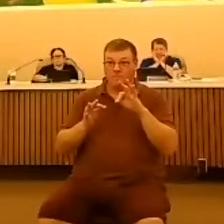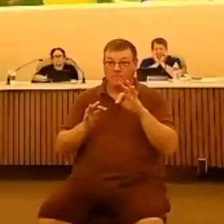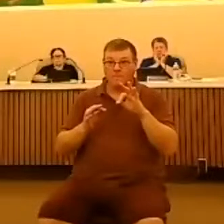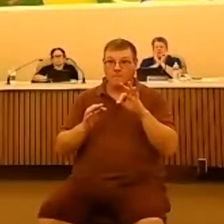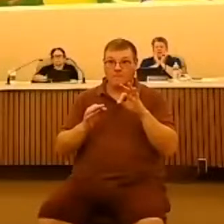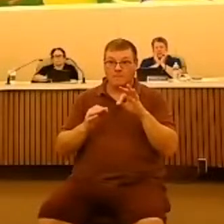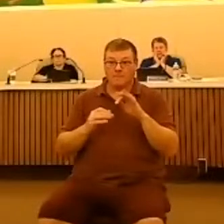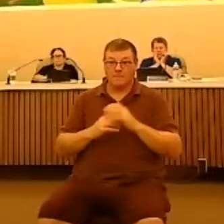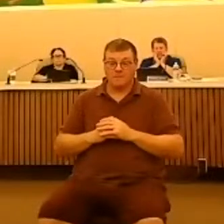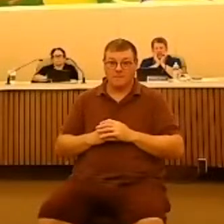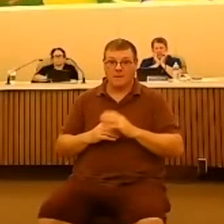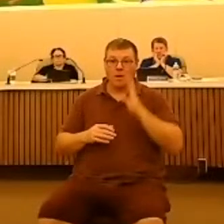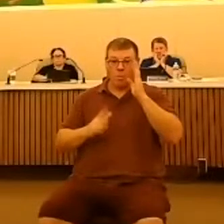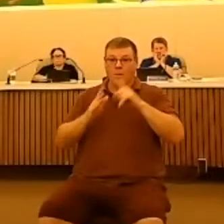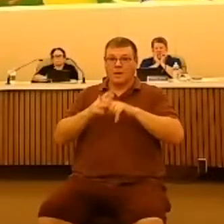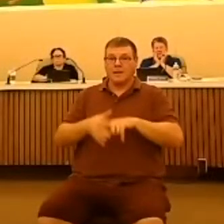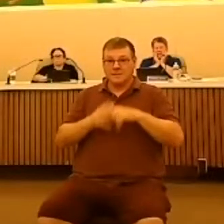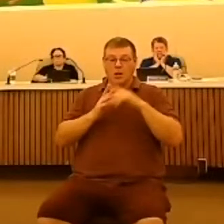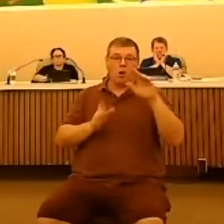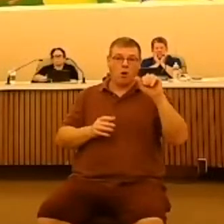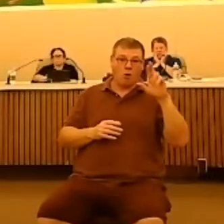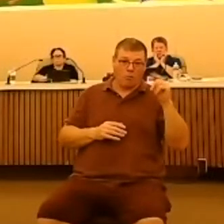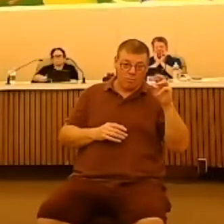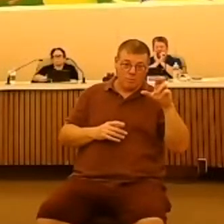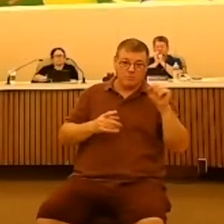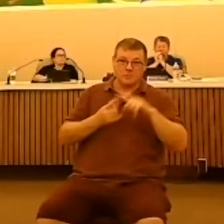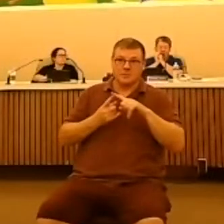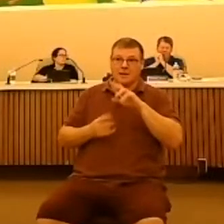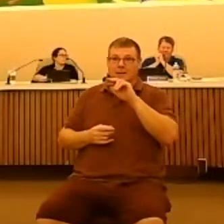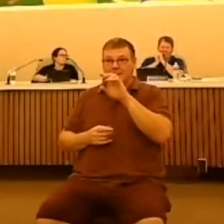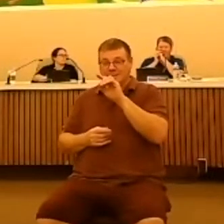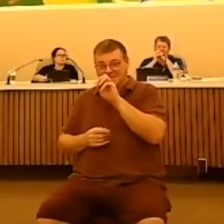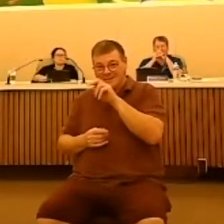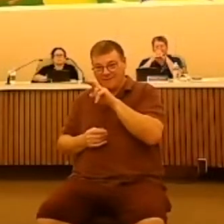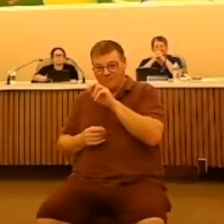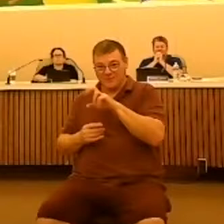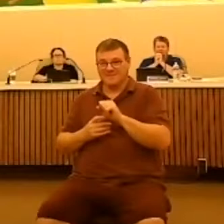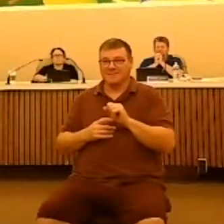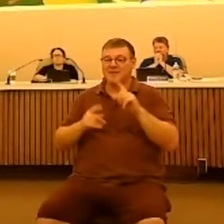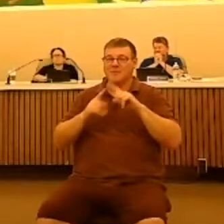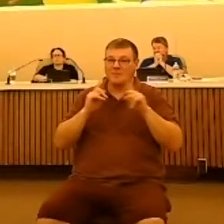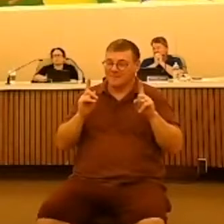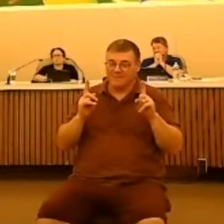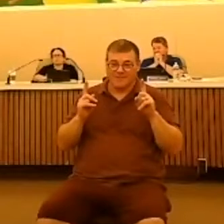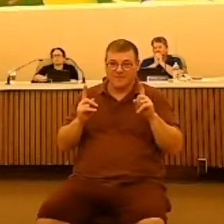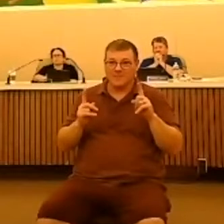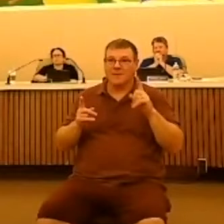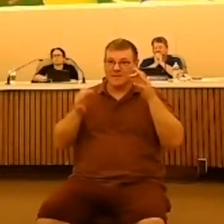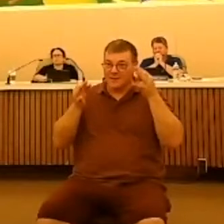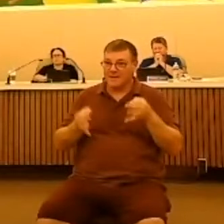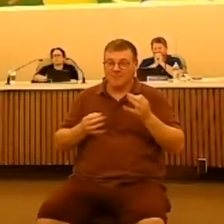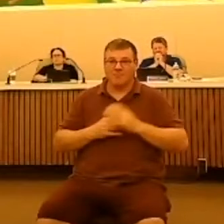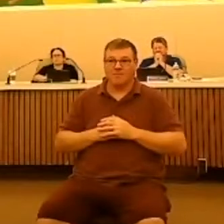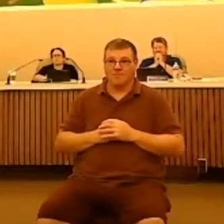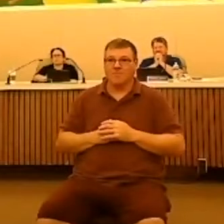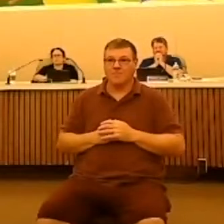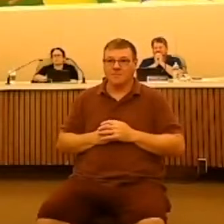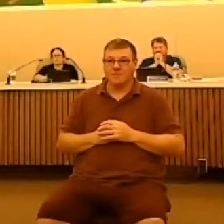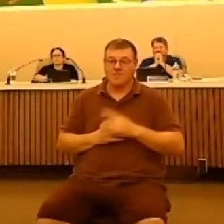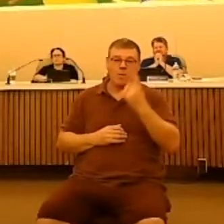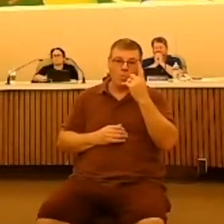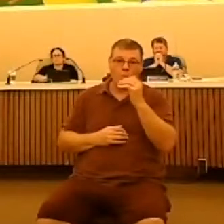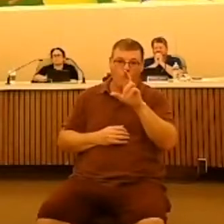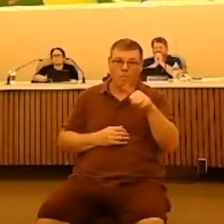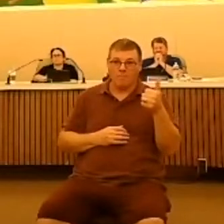would be. We would start an authors versus Nevins war, I'm afraid, but we'll definitely. Have Oh, them you take a look see, at it. you see one or the